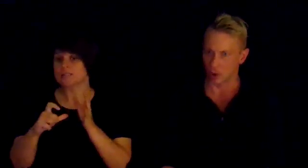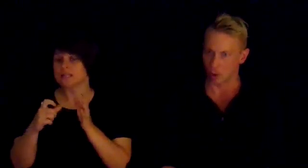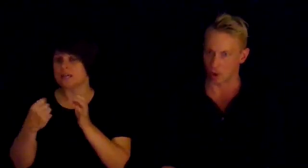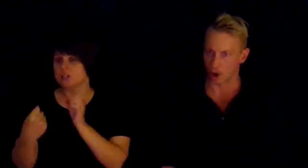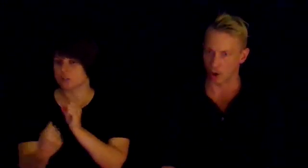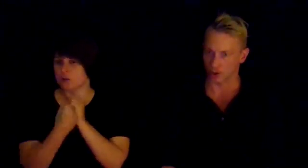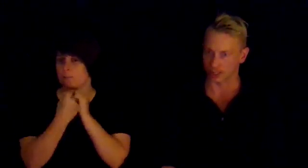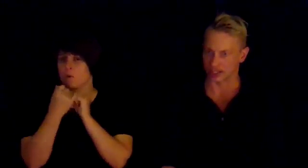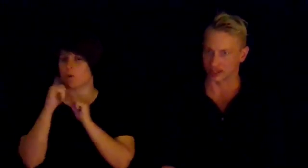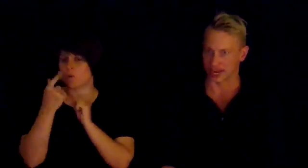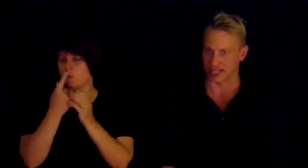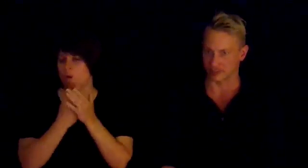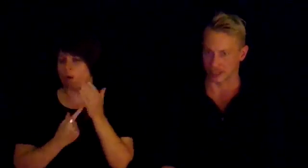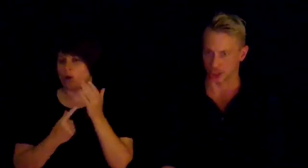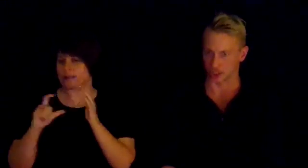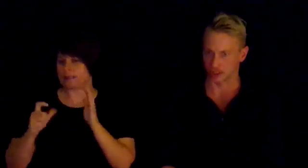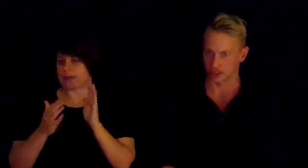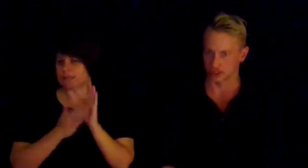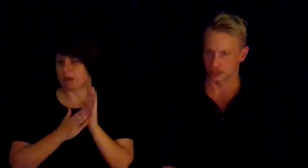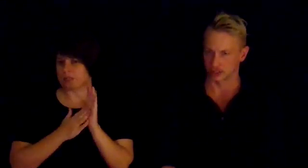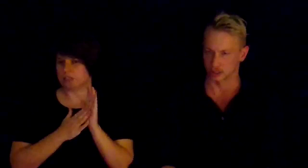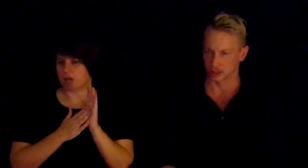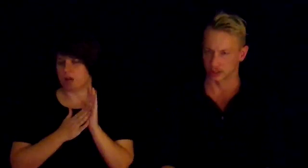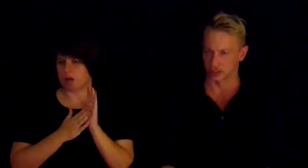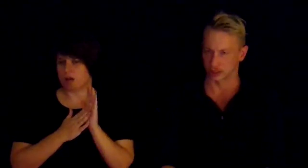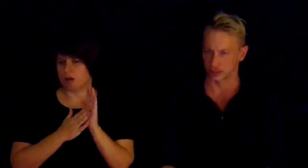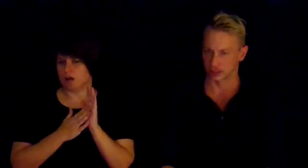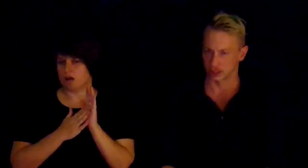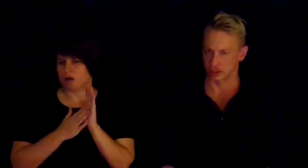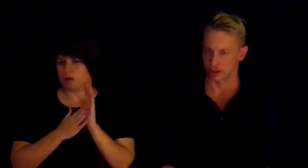support or only the case manager.